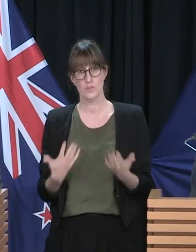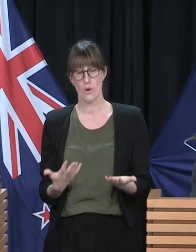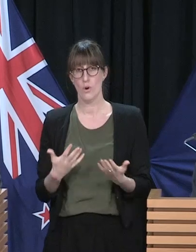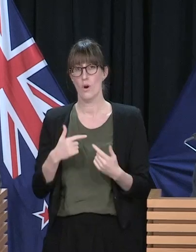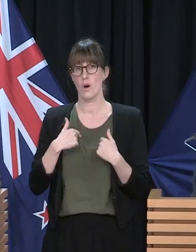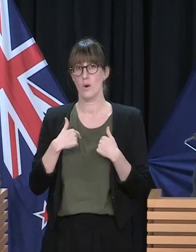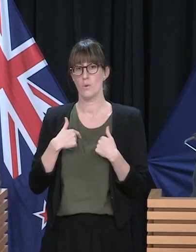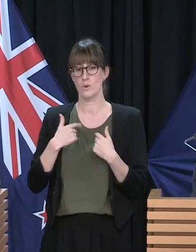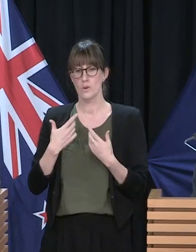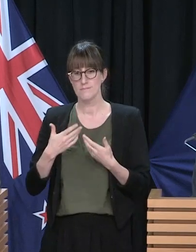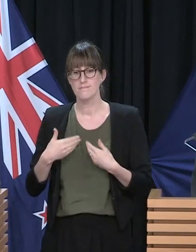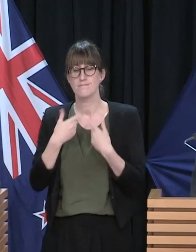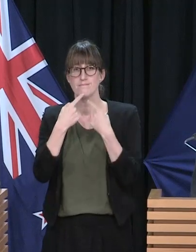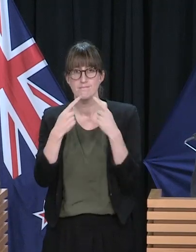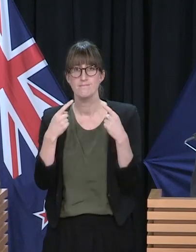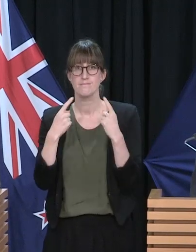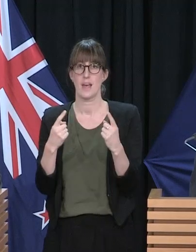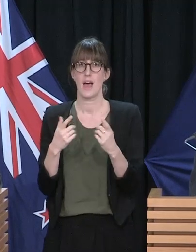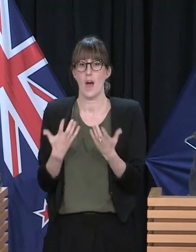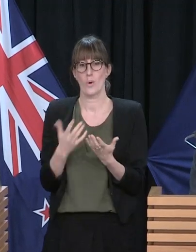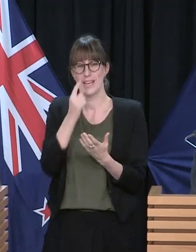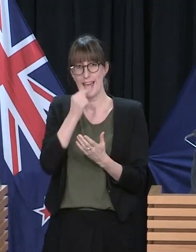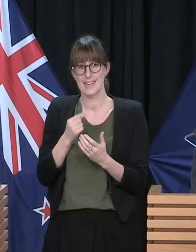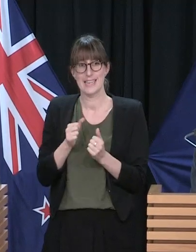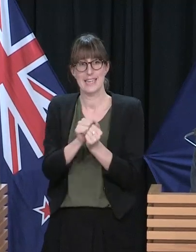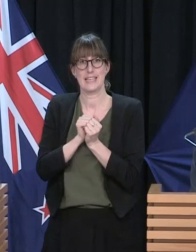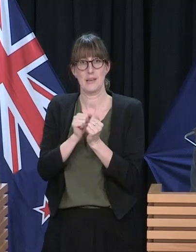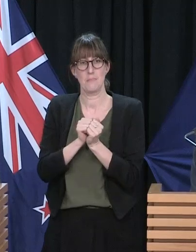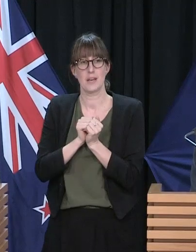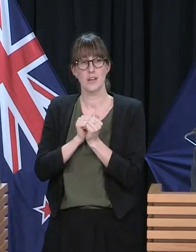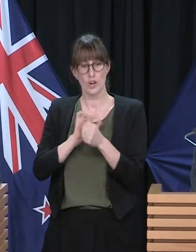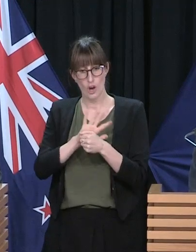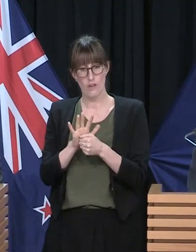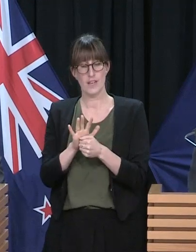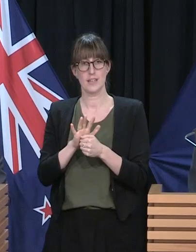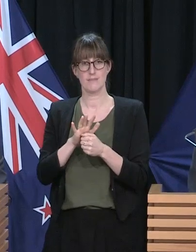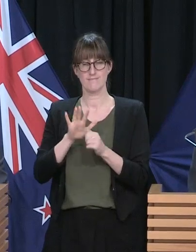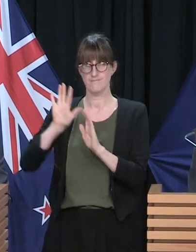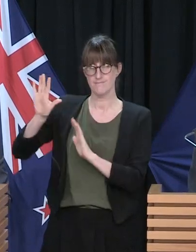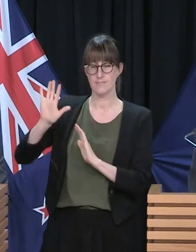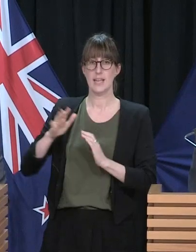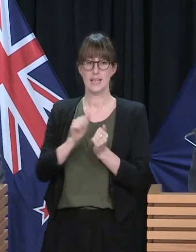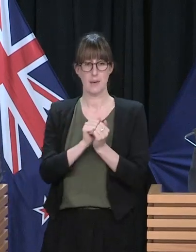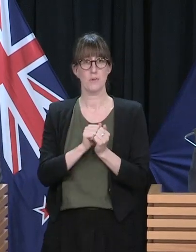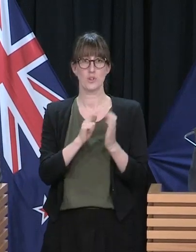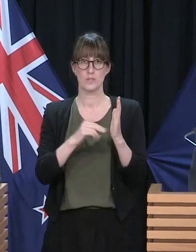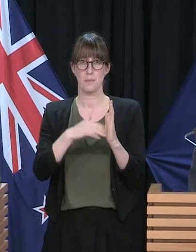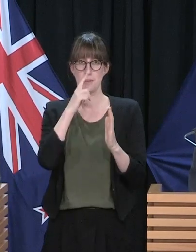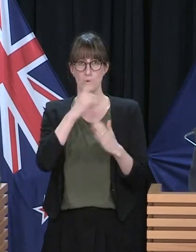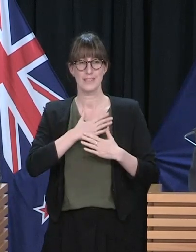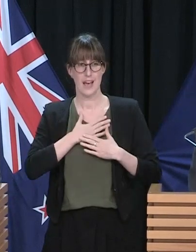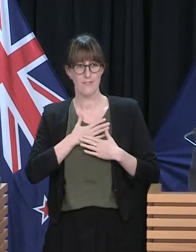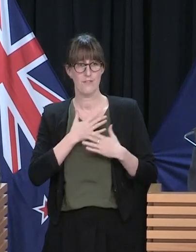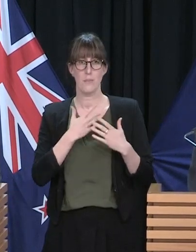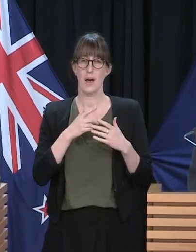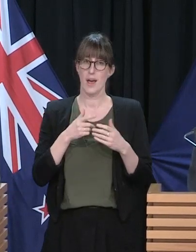capacity to respond to COVID-19 and ensure that New Zealanders continue to get the care and support that they need from our health